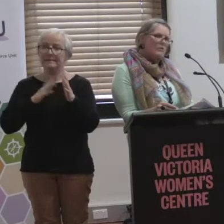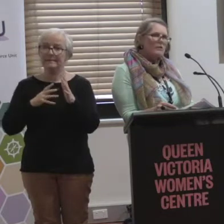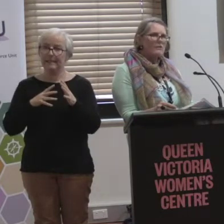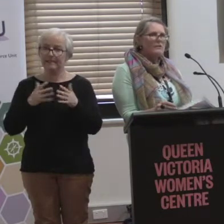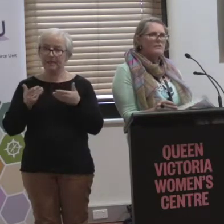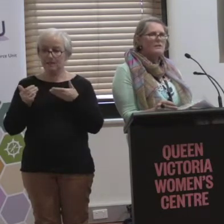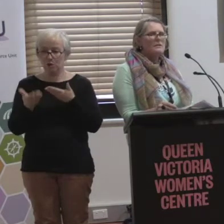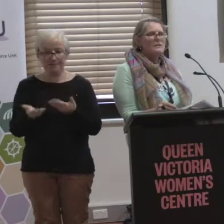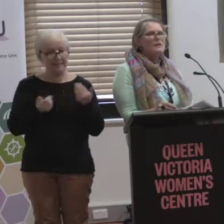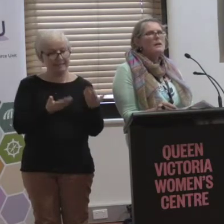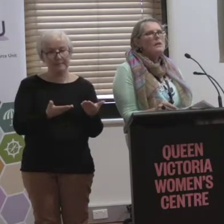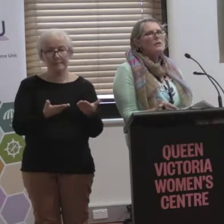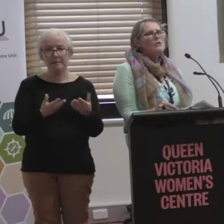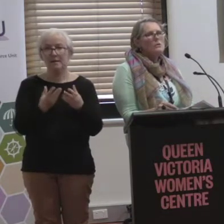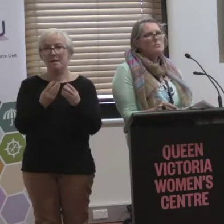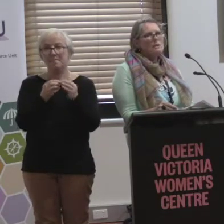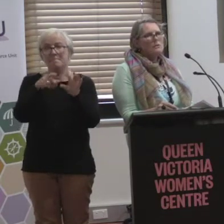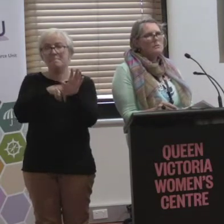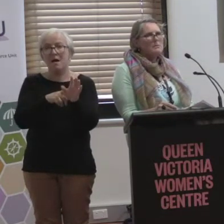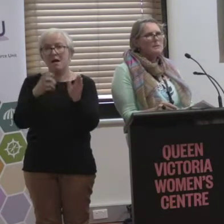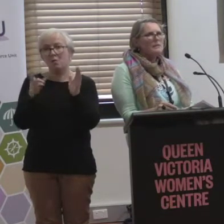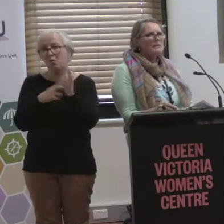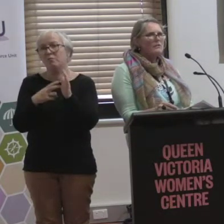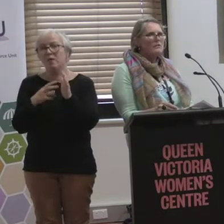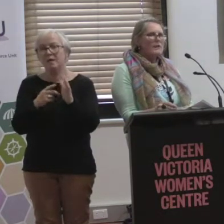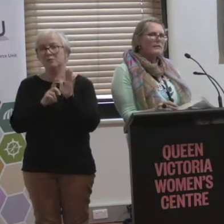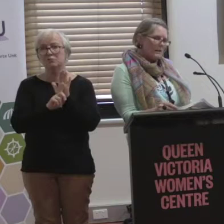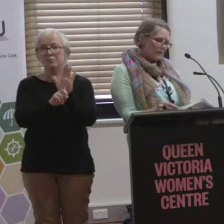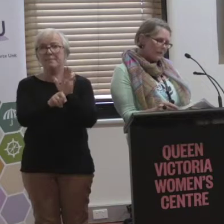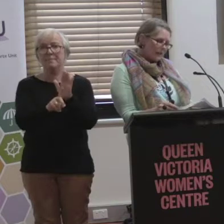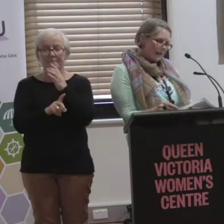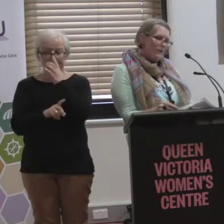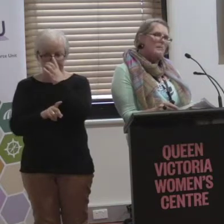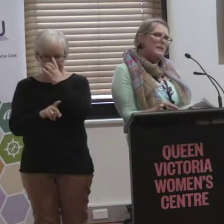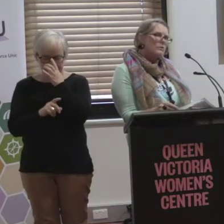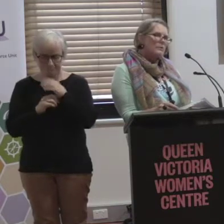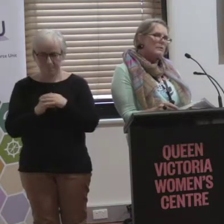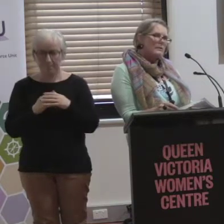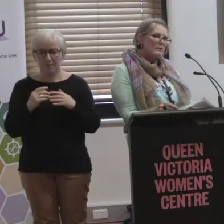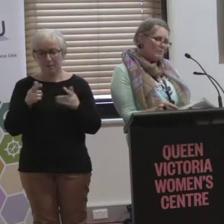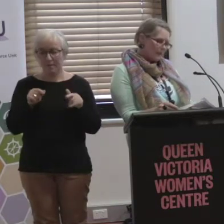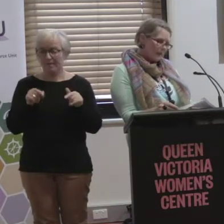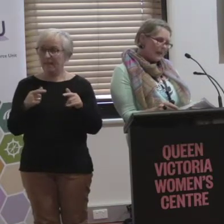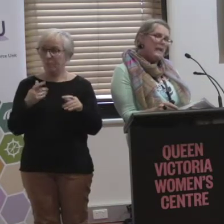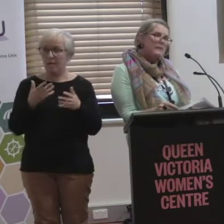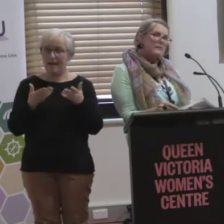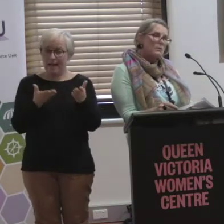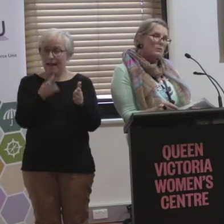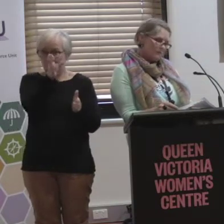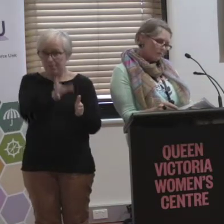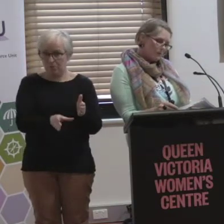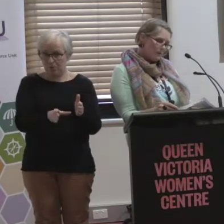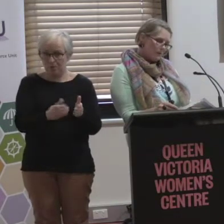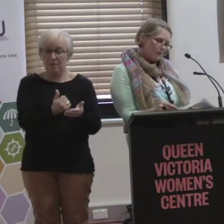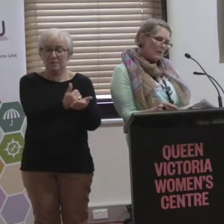an authorised representative. The new Medical Treatment Planning Decisions Act would allow a medical treatment decision maker and a